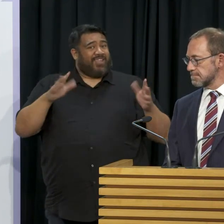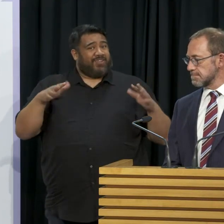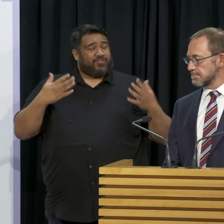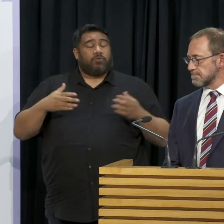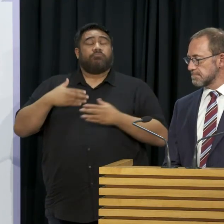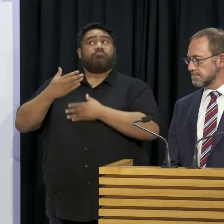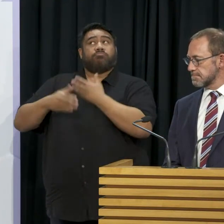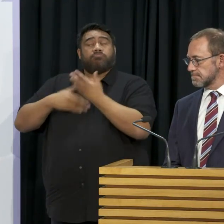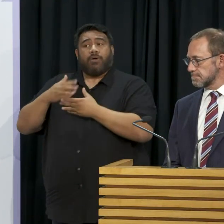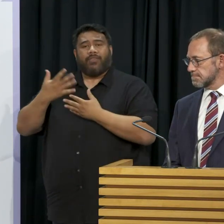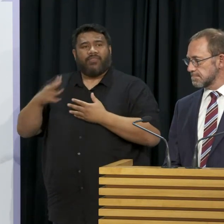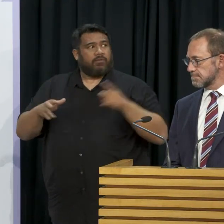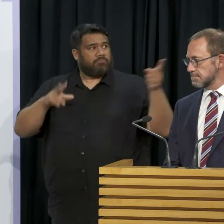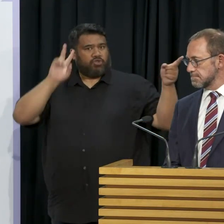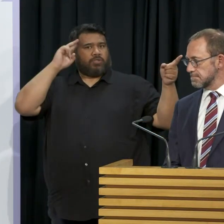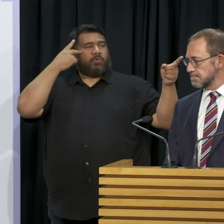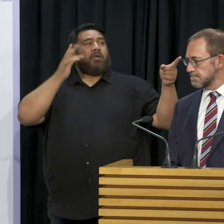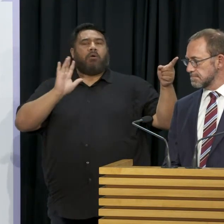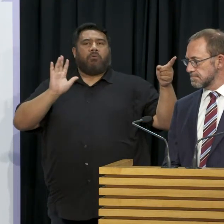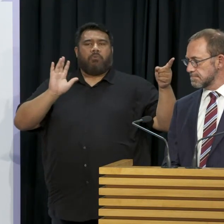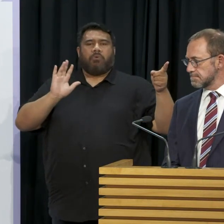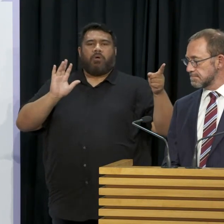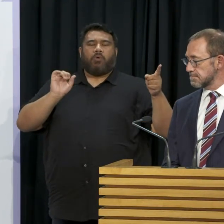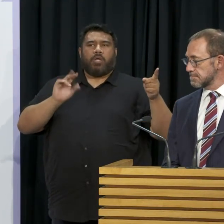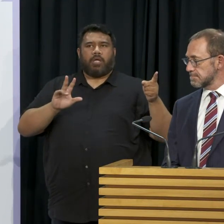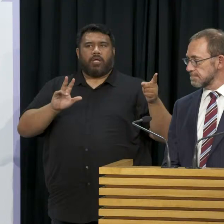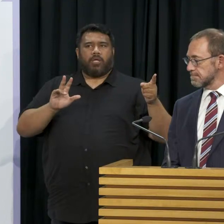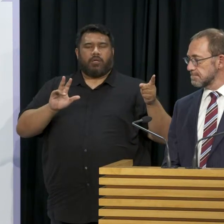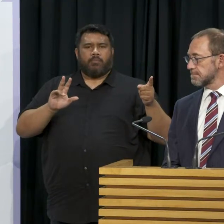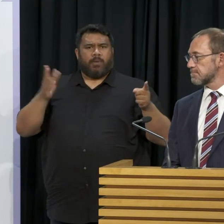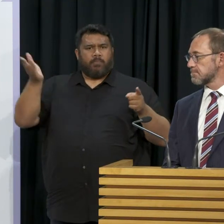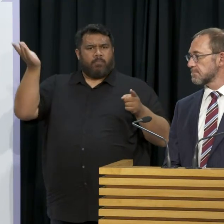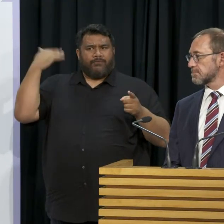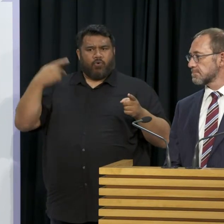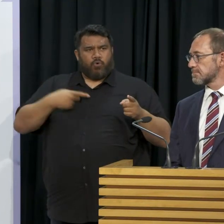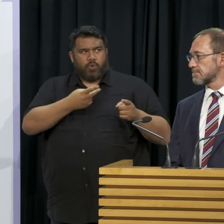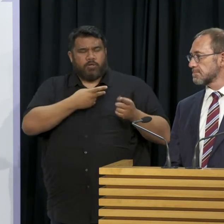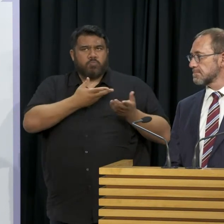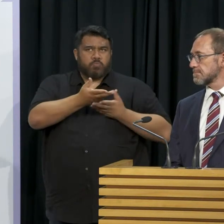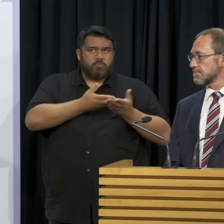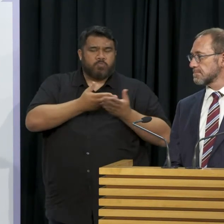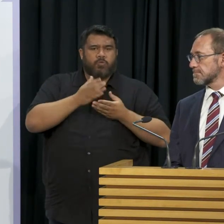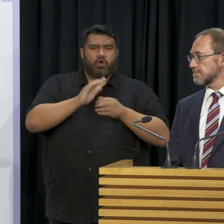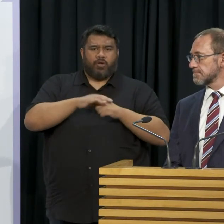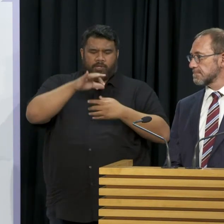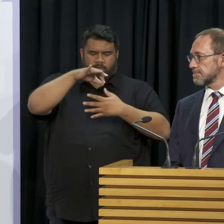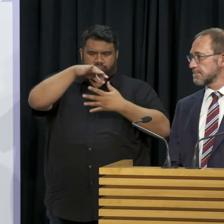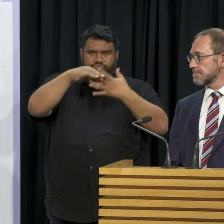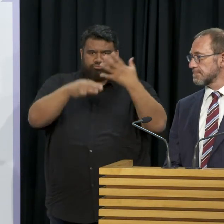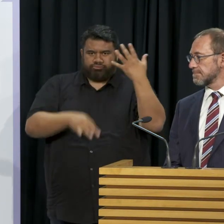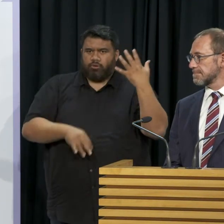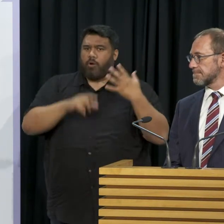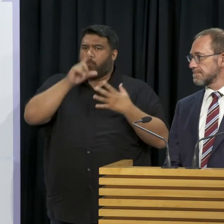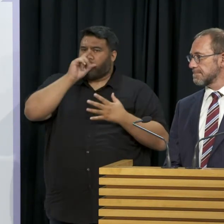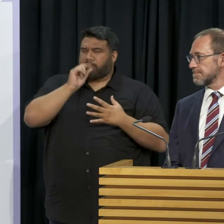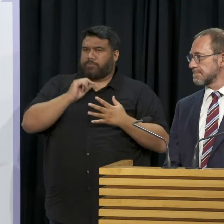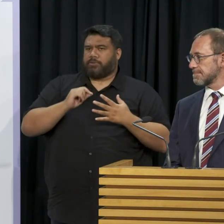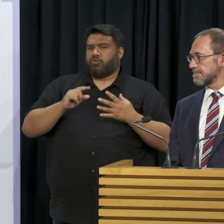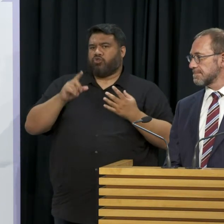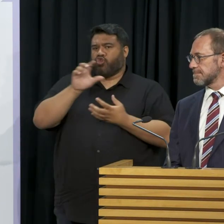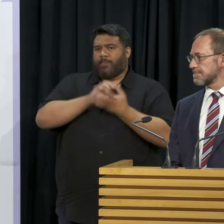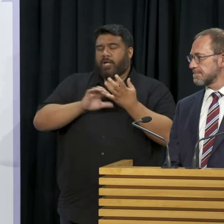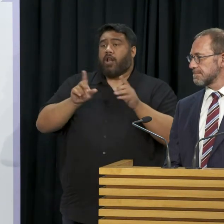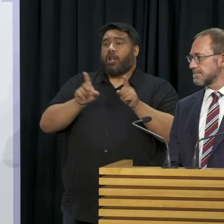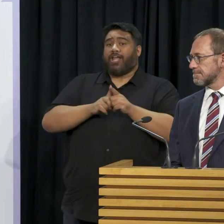and Australia, one where we were seeking consensus on, because there are actually a number of complicating factors. I mean, who's